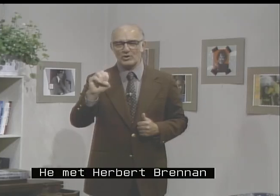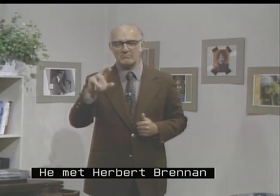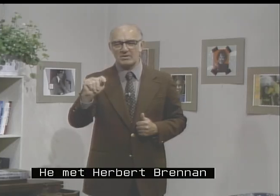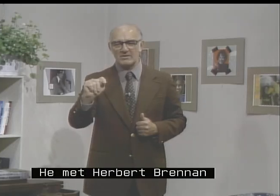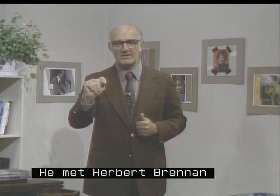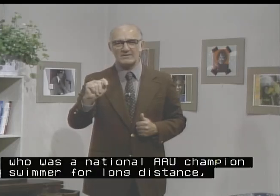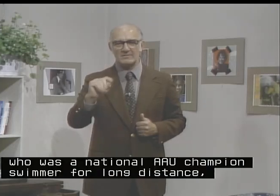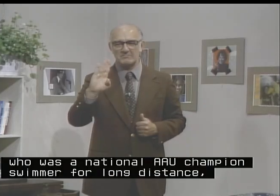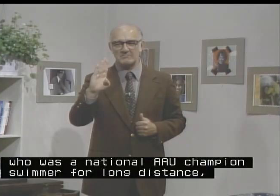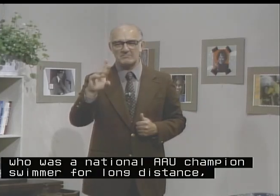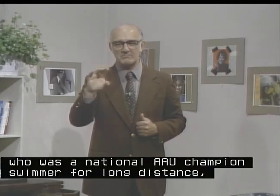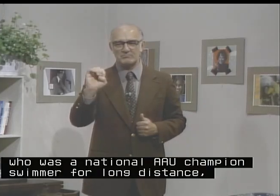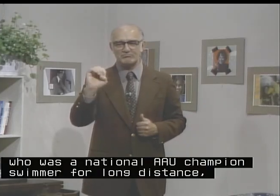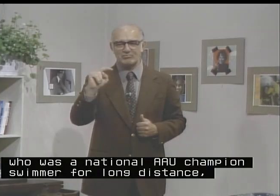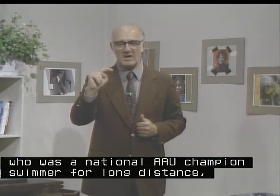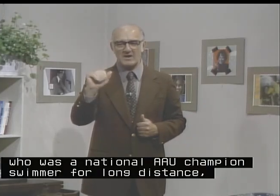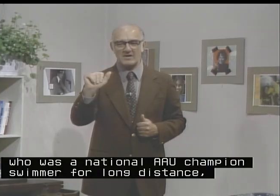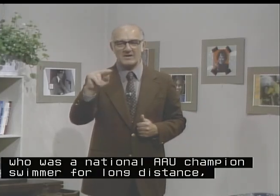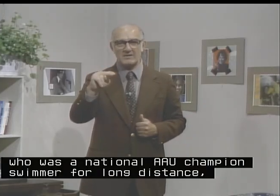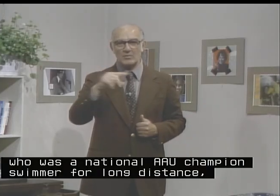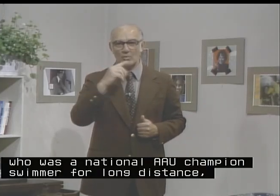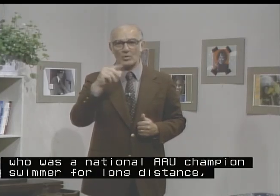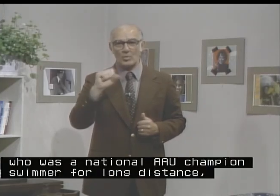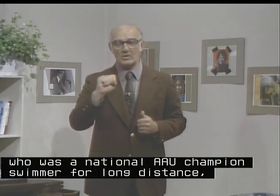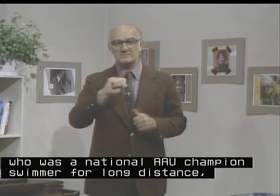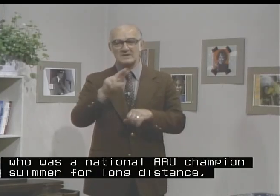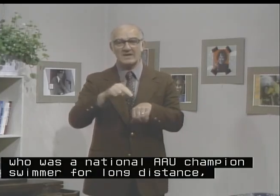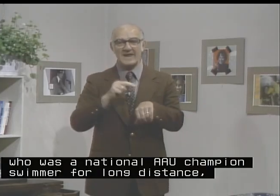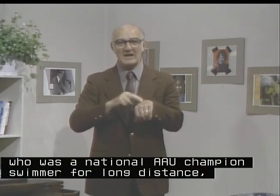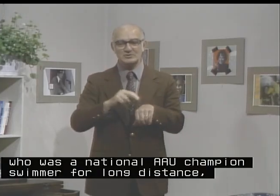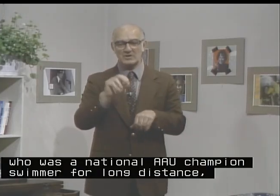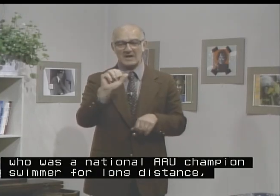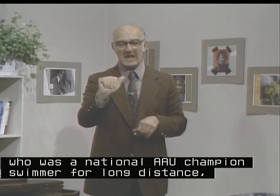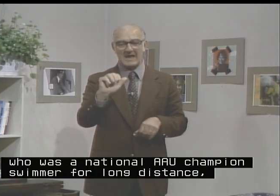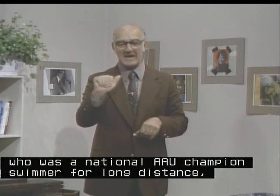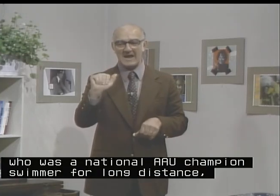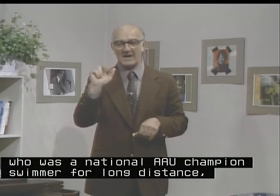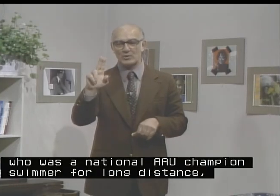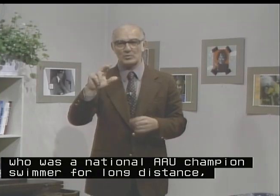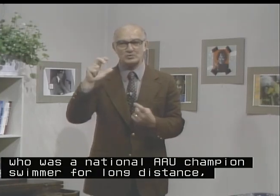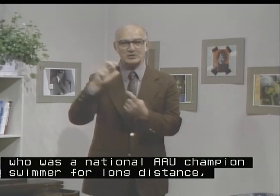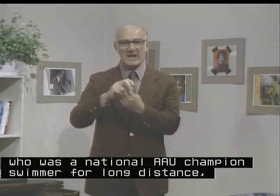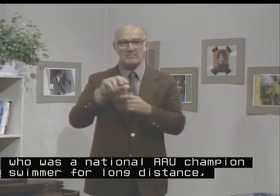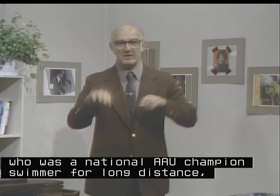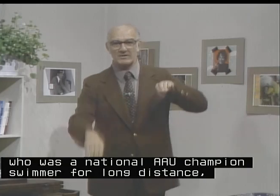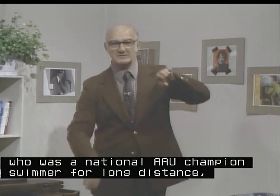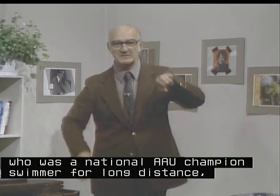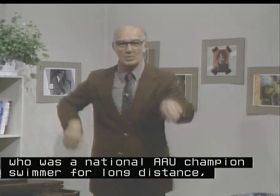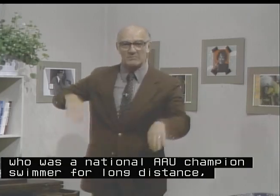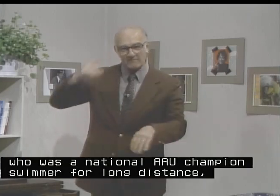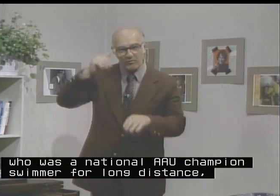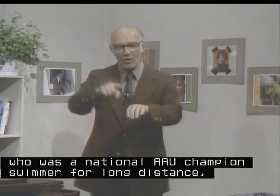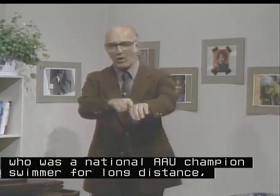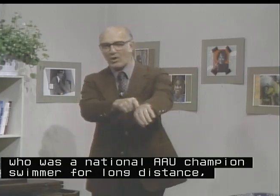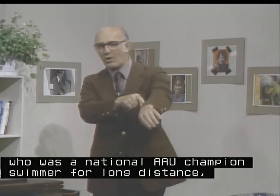Herbert Brennan, who was a national AIU champion swimmer for a